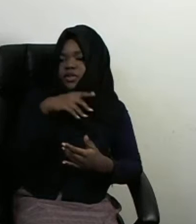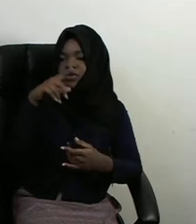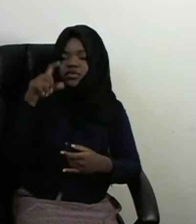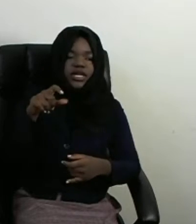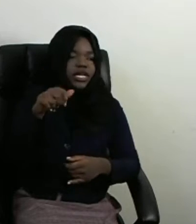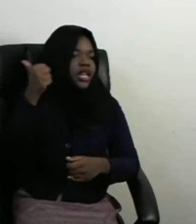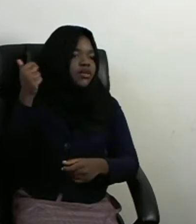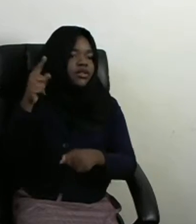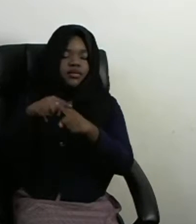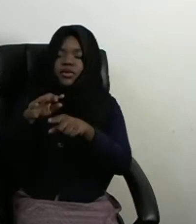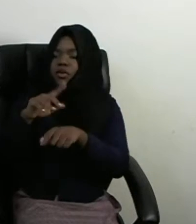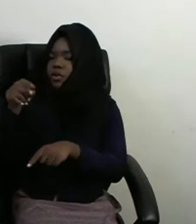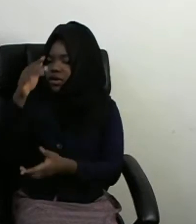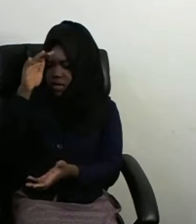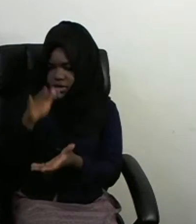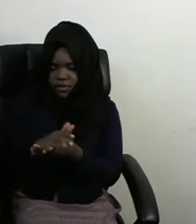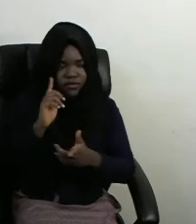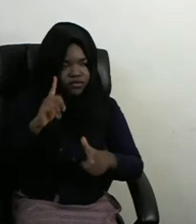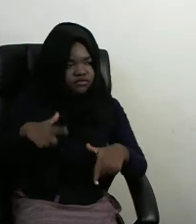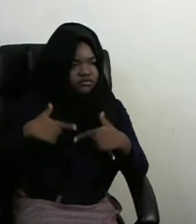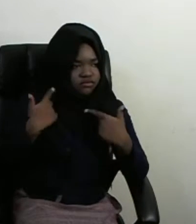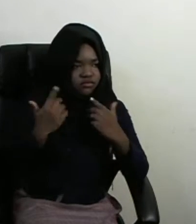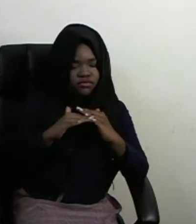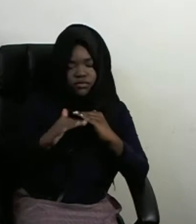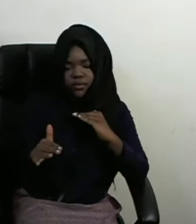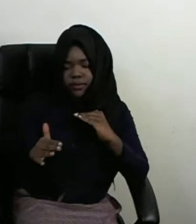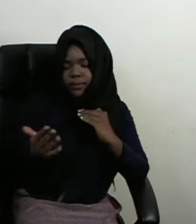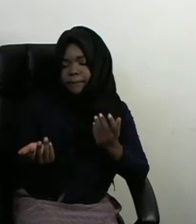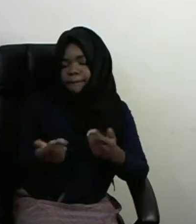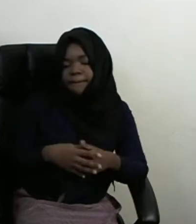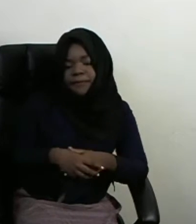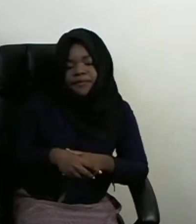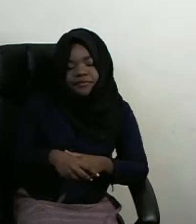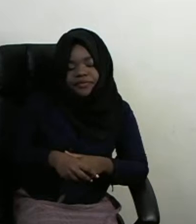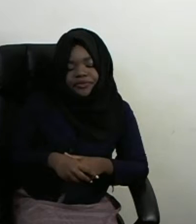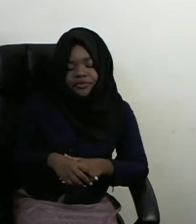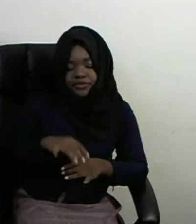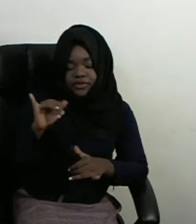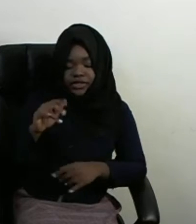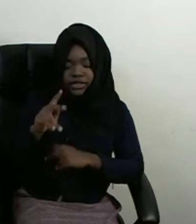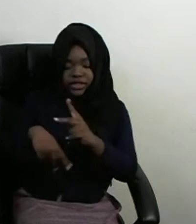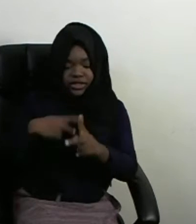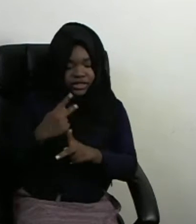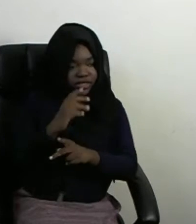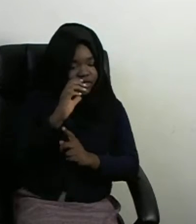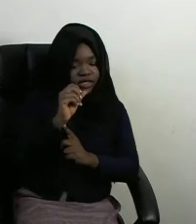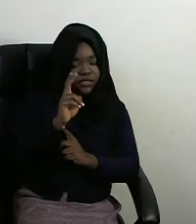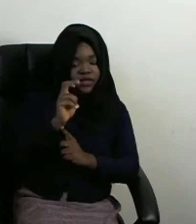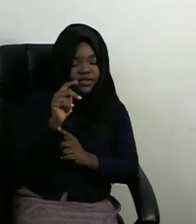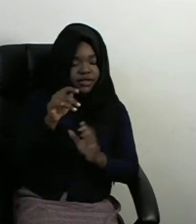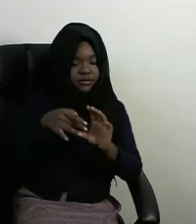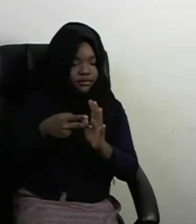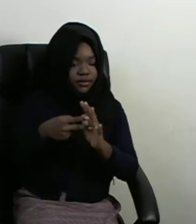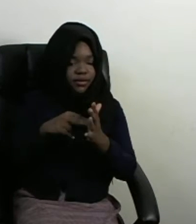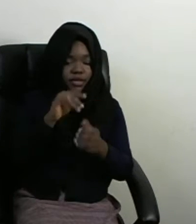else but you for her living. Okay? And this kind of covenant, of